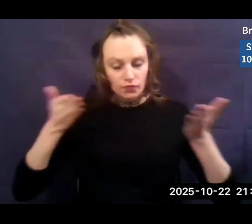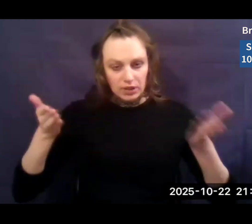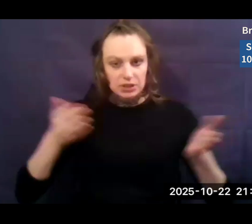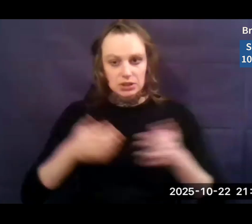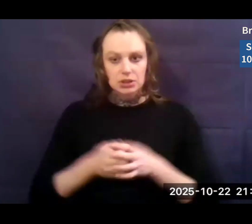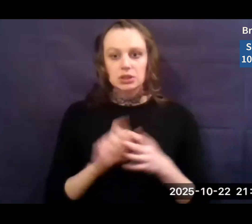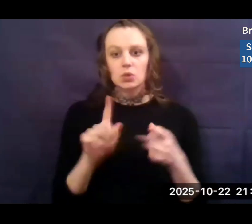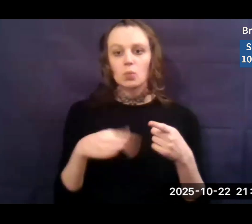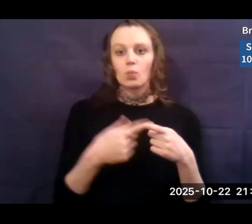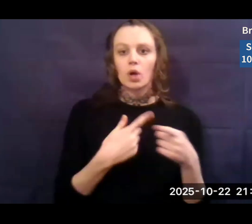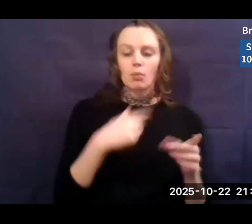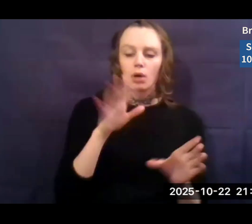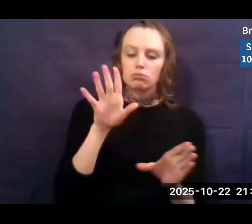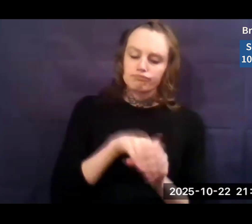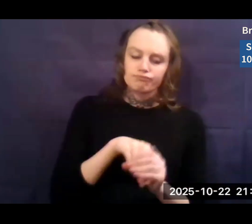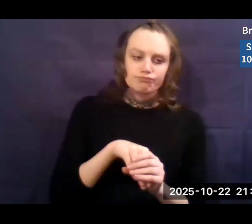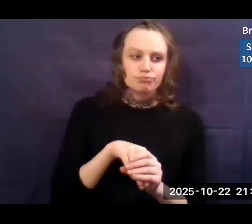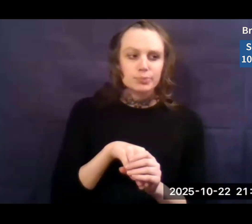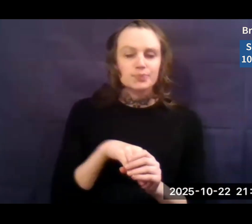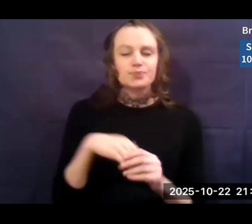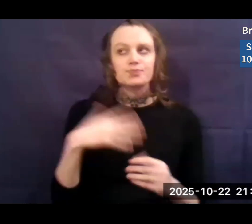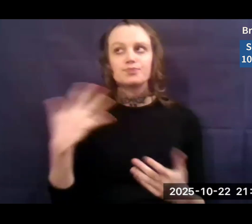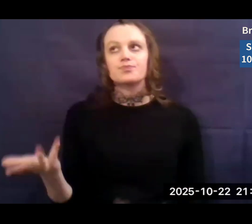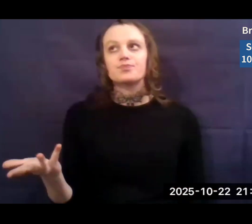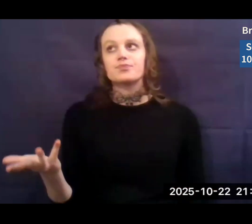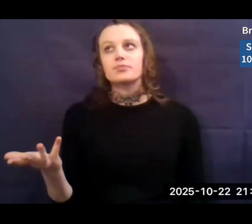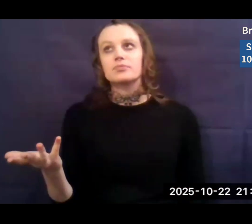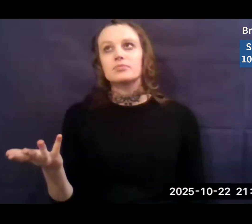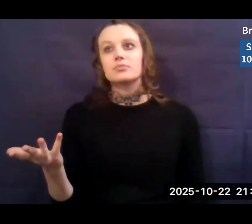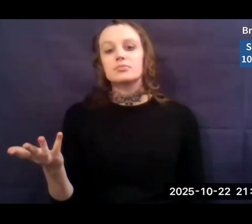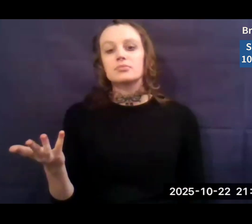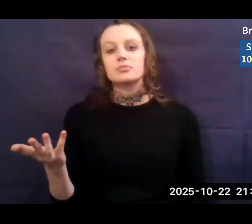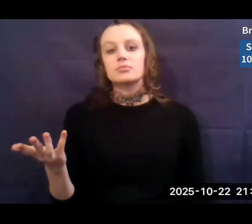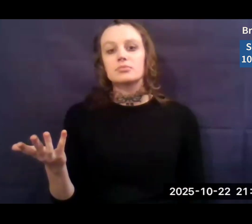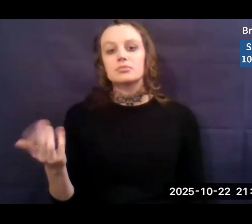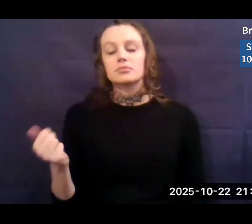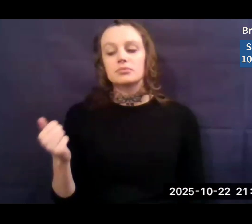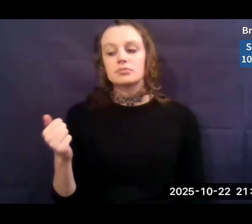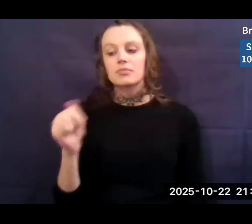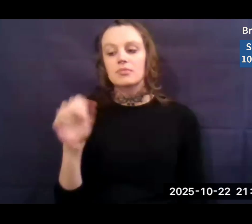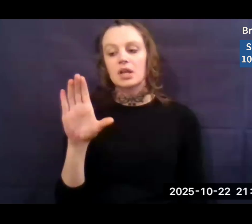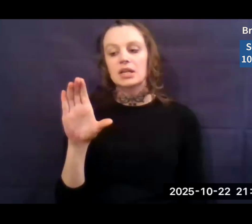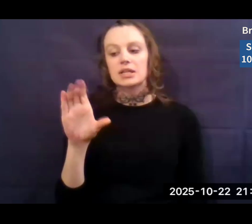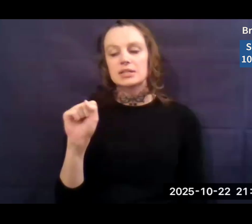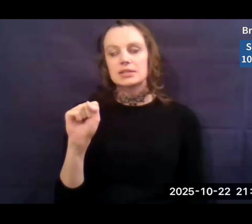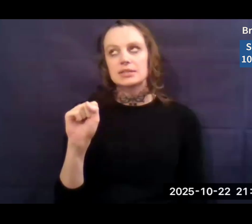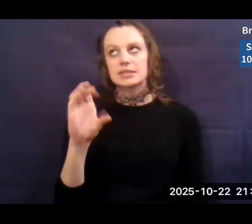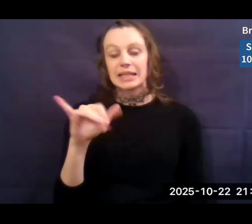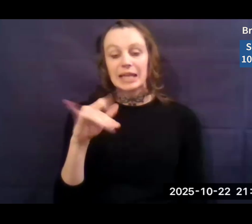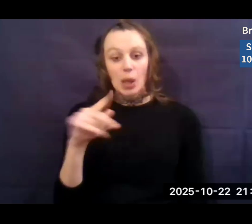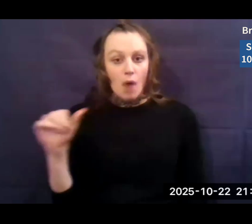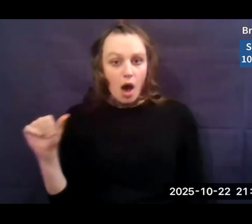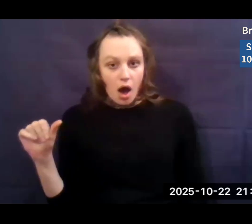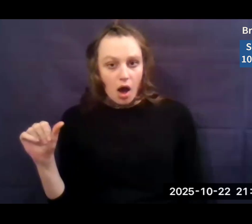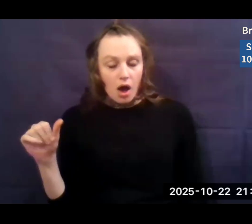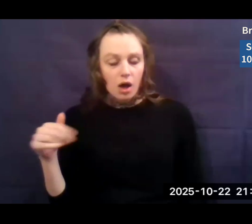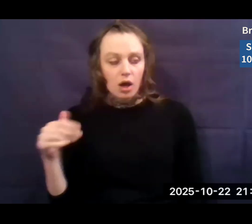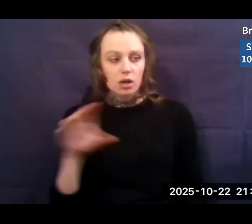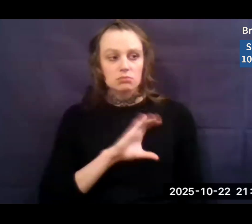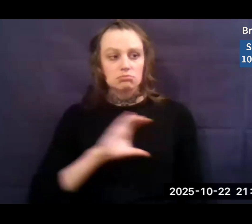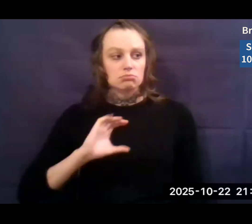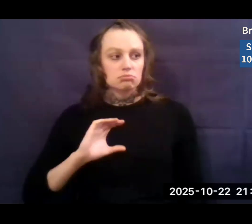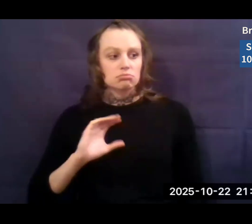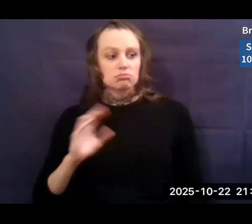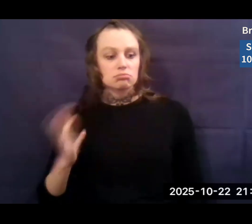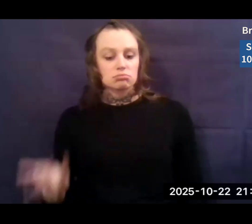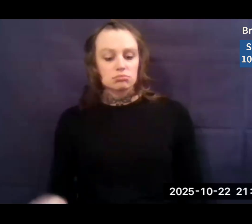am involved in things like this Sticky Paw committee, I